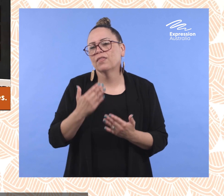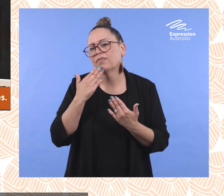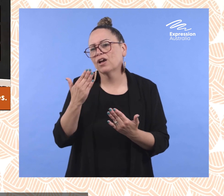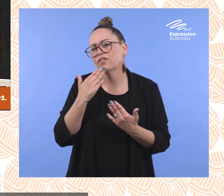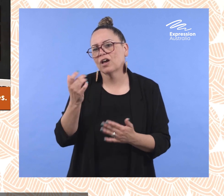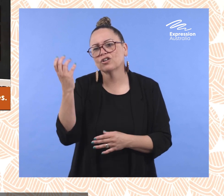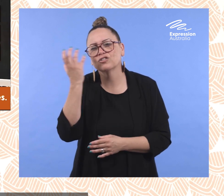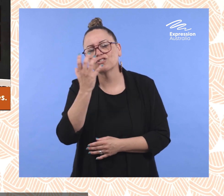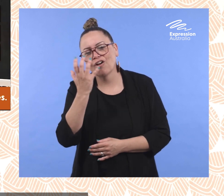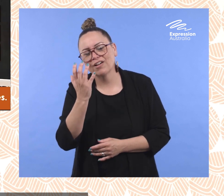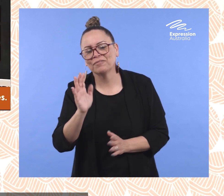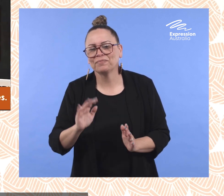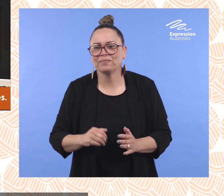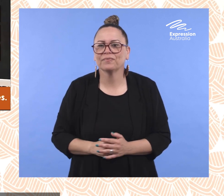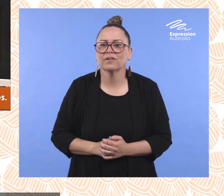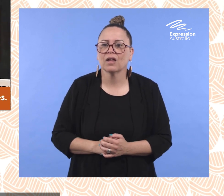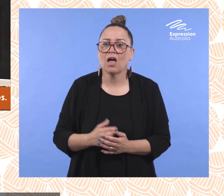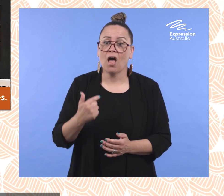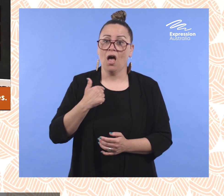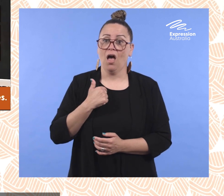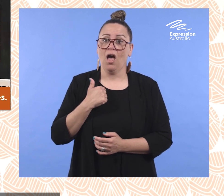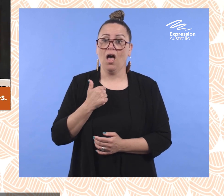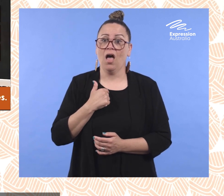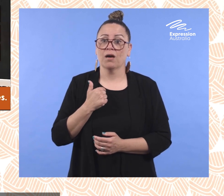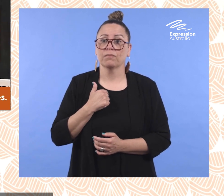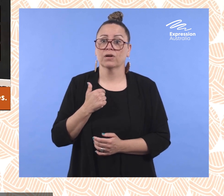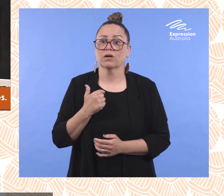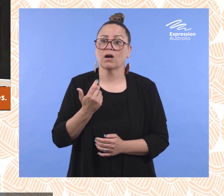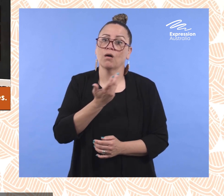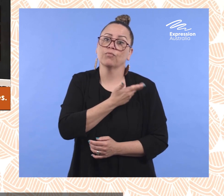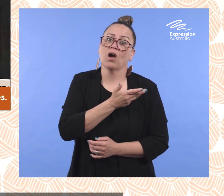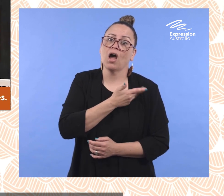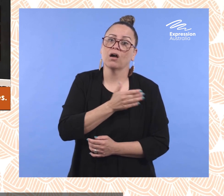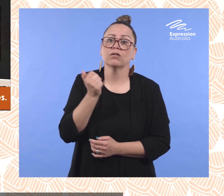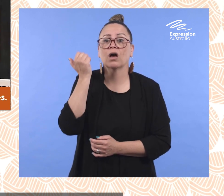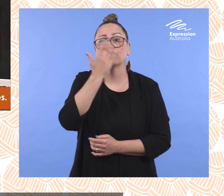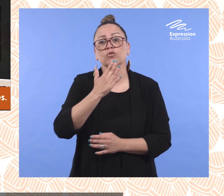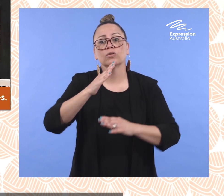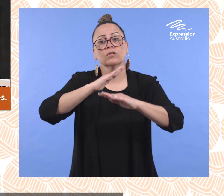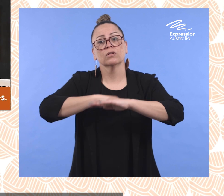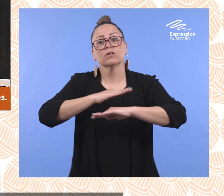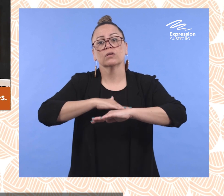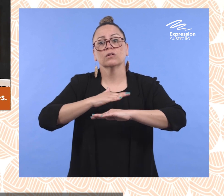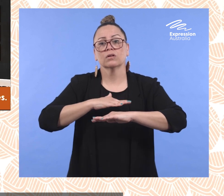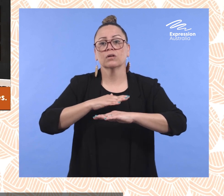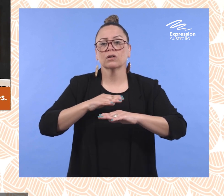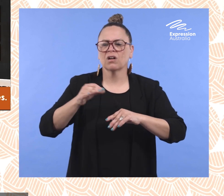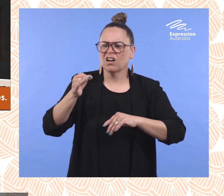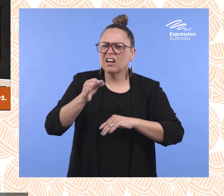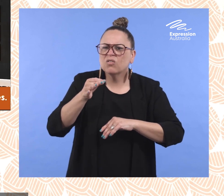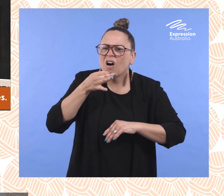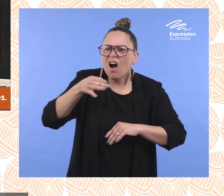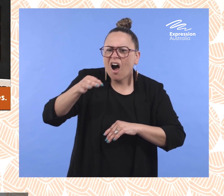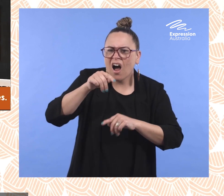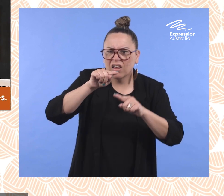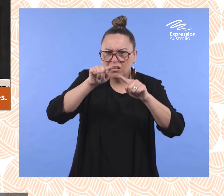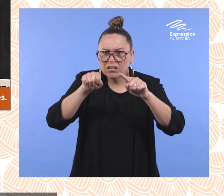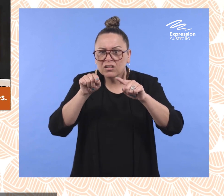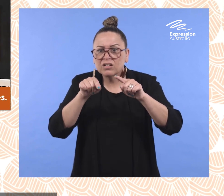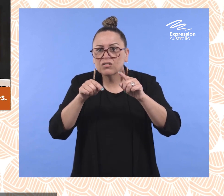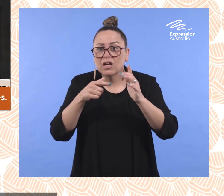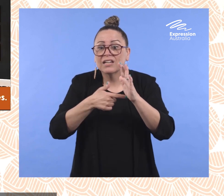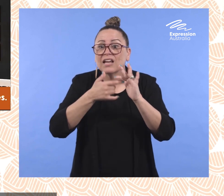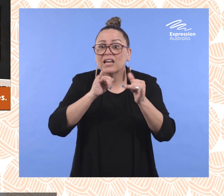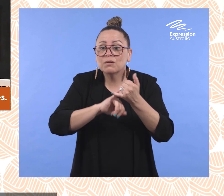very much. Sorry about that. I'm a proud Palawa woman, which means I come from the little island down the bottom of Australia, Tasmania,